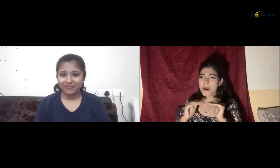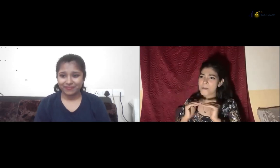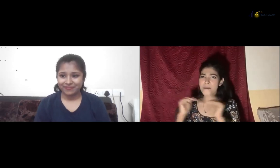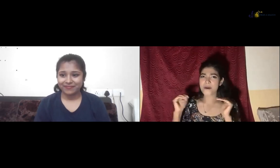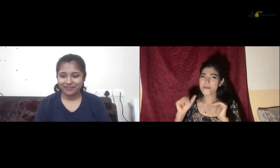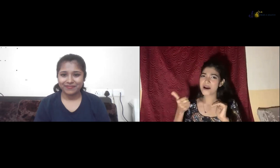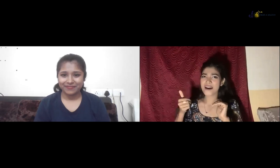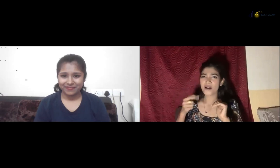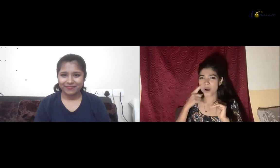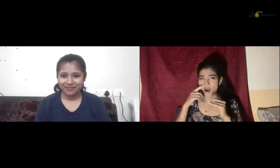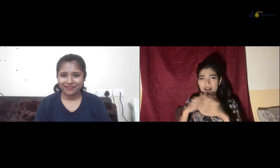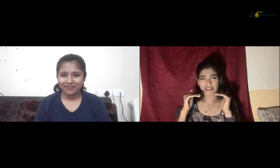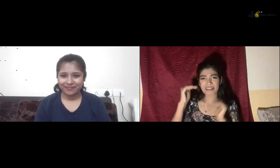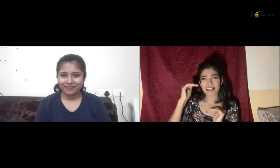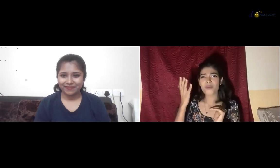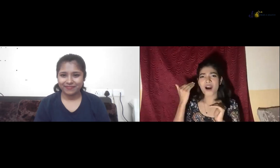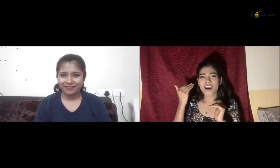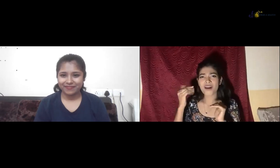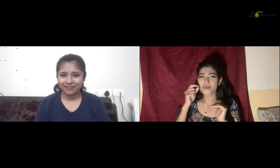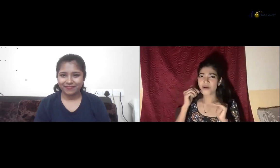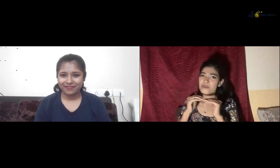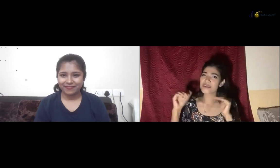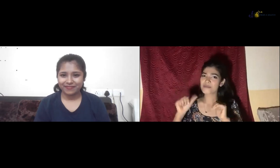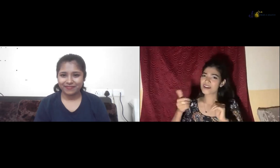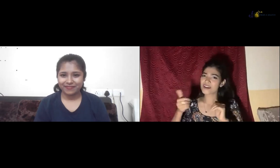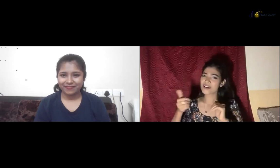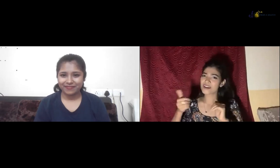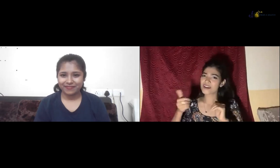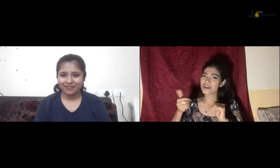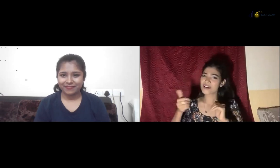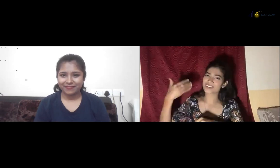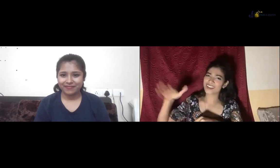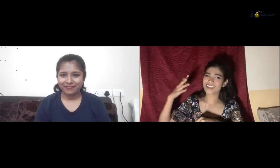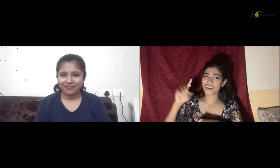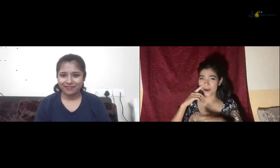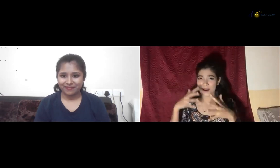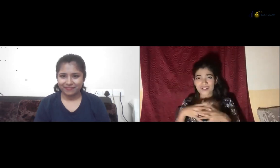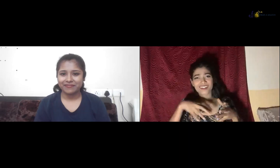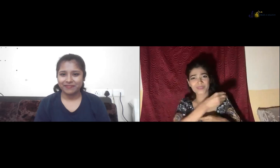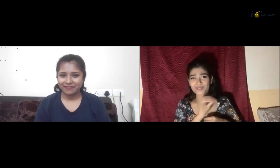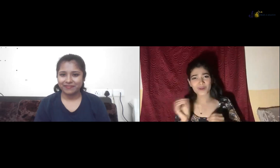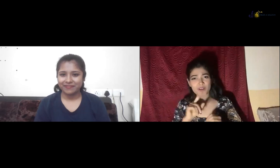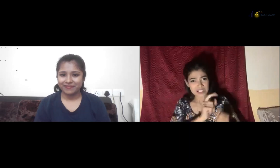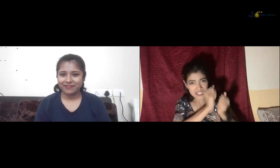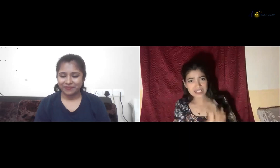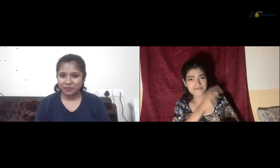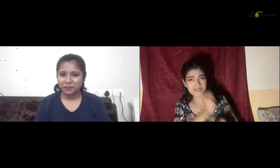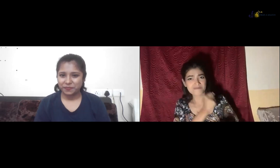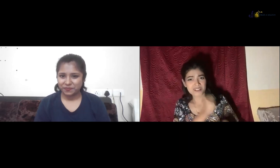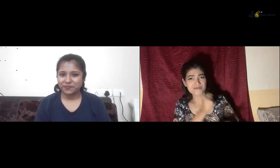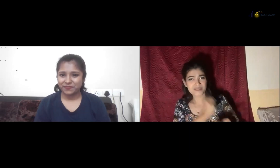aware that yeah, you are capable enough and you are equivalent to boys also. Why do you feel that you are less than them?